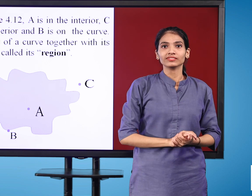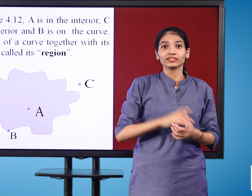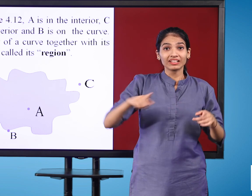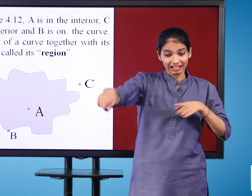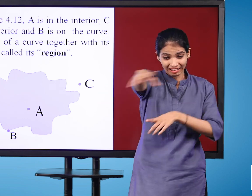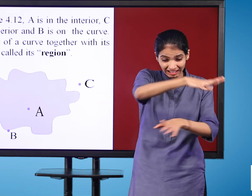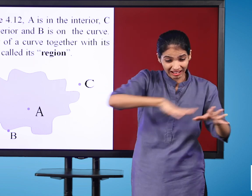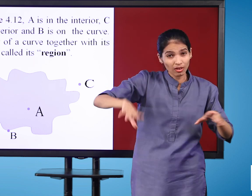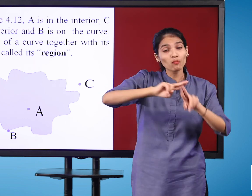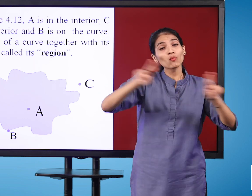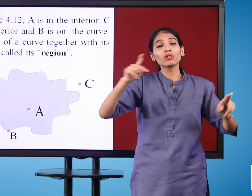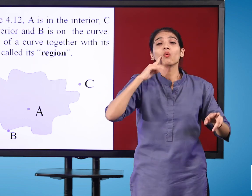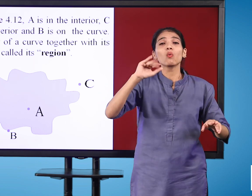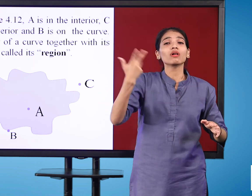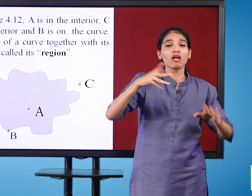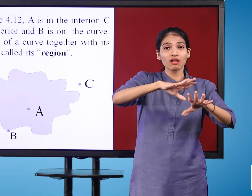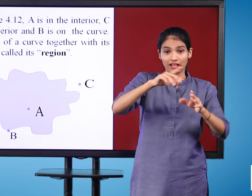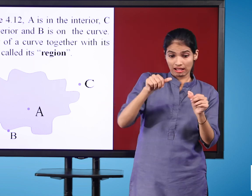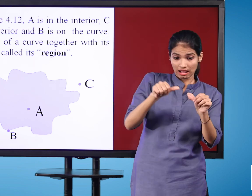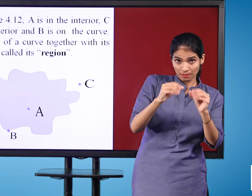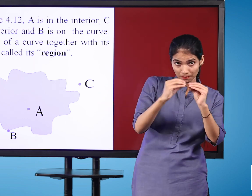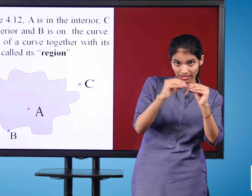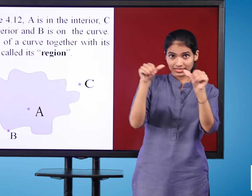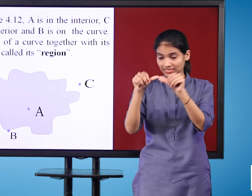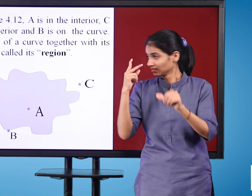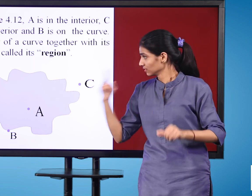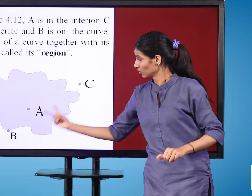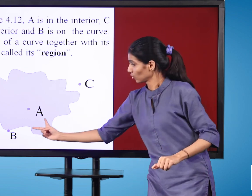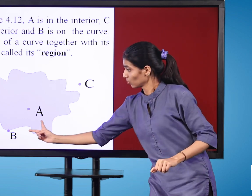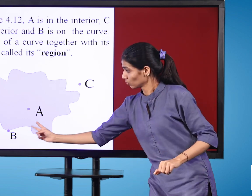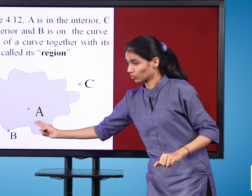The interior of a curve together with its boundary is called its